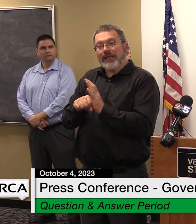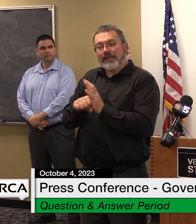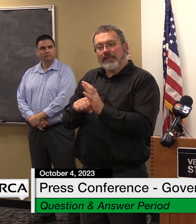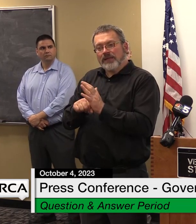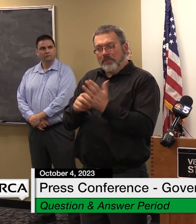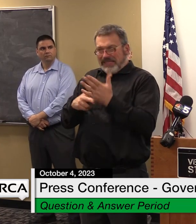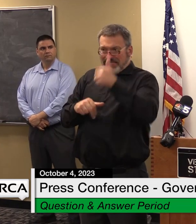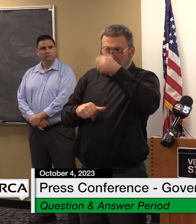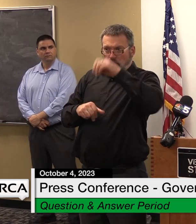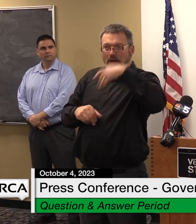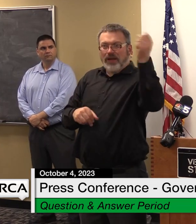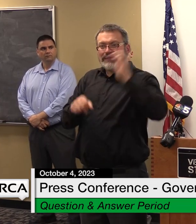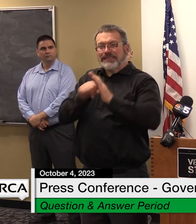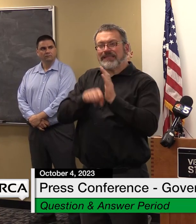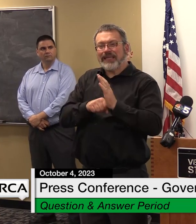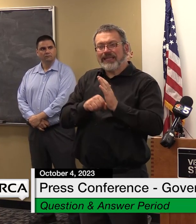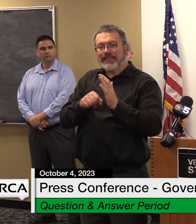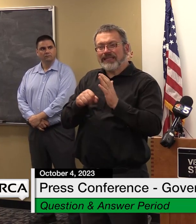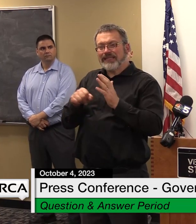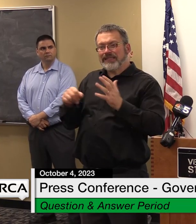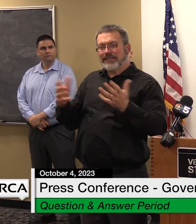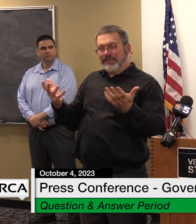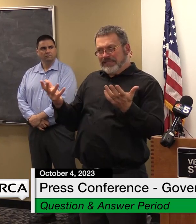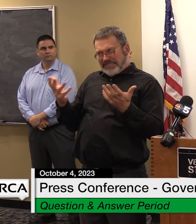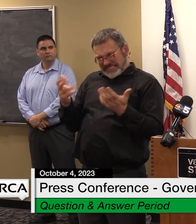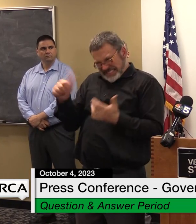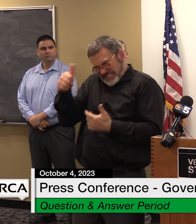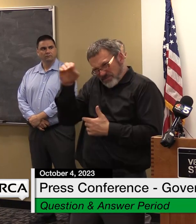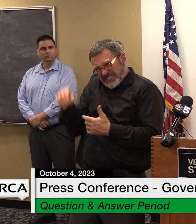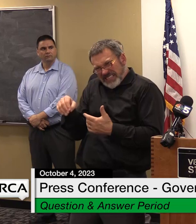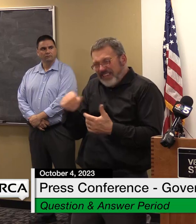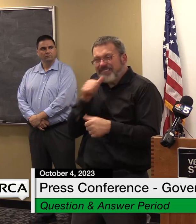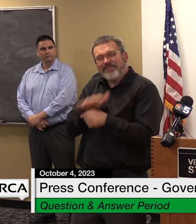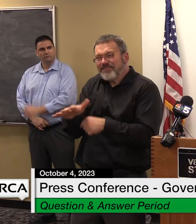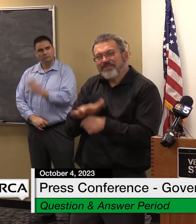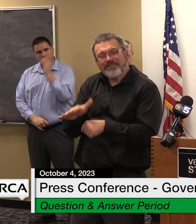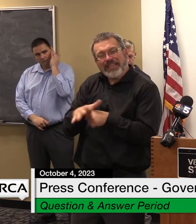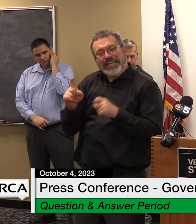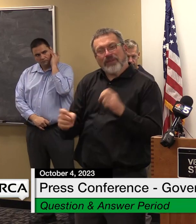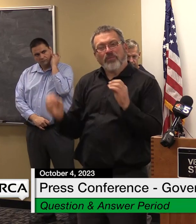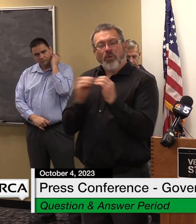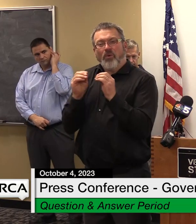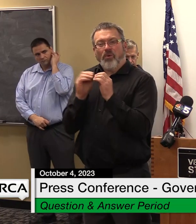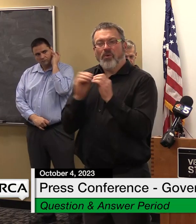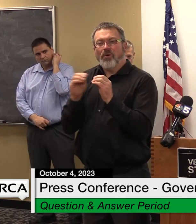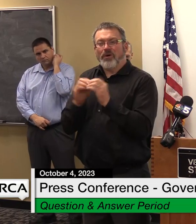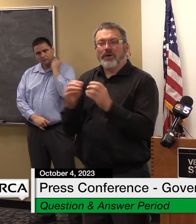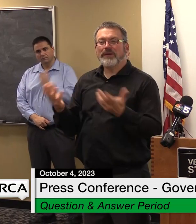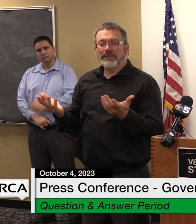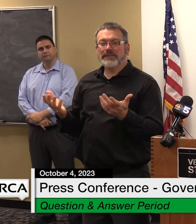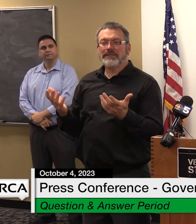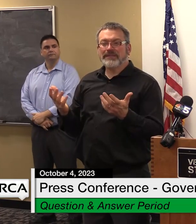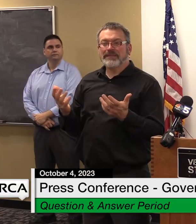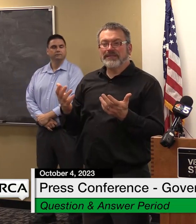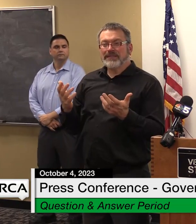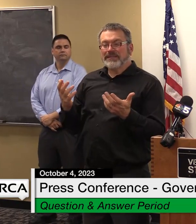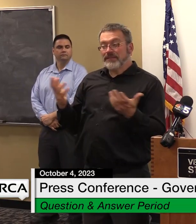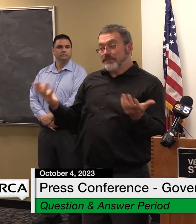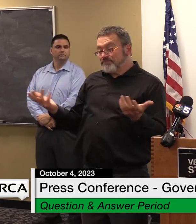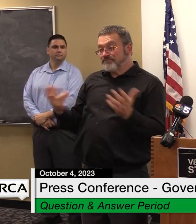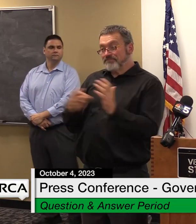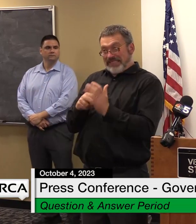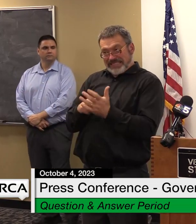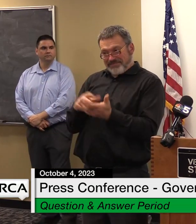of them, it doesn't take long to come to the conclusion that there are less students available. And